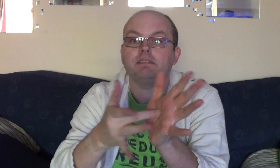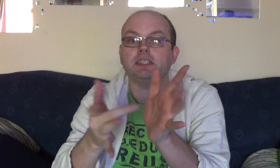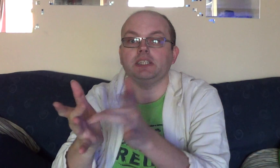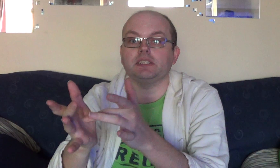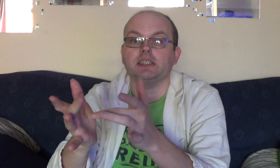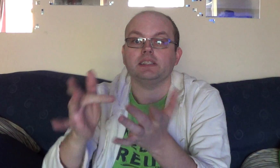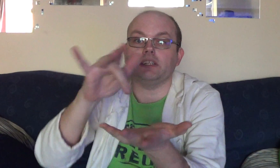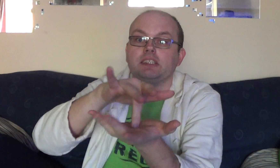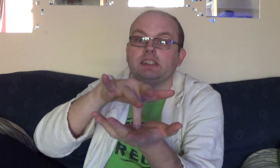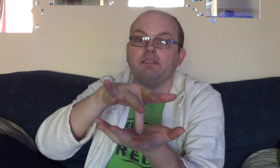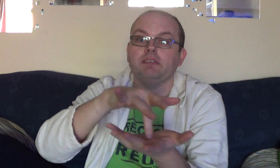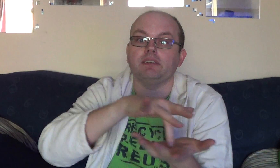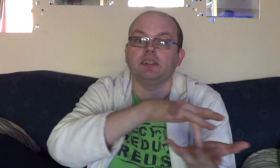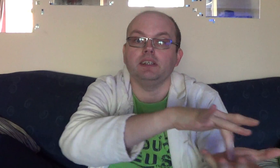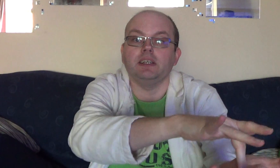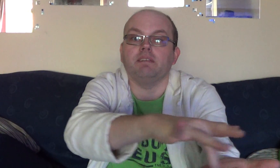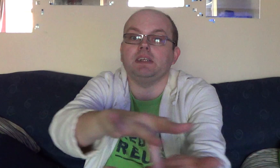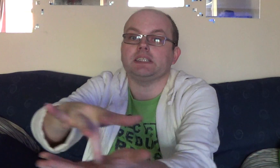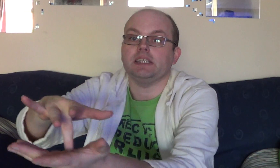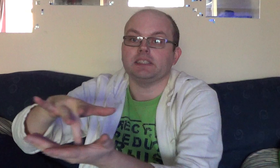as the Jesus handshake, except that way around. Be the Centre.